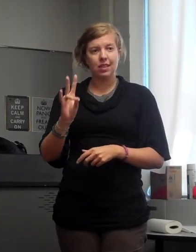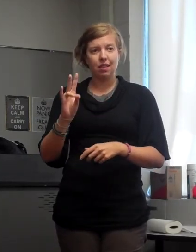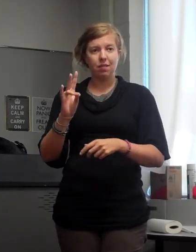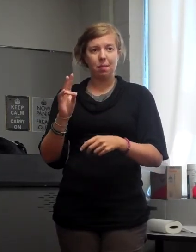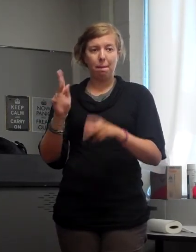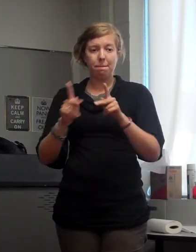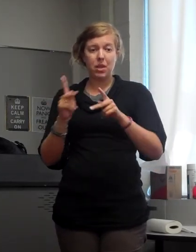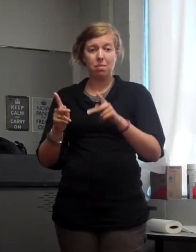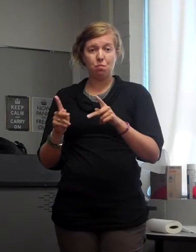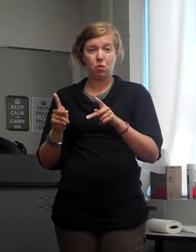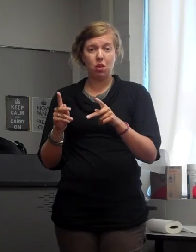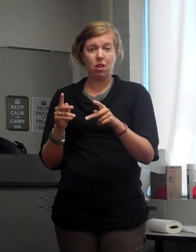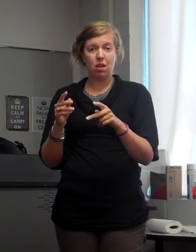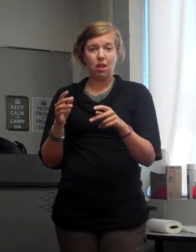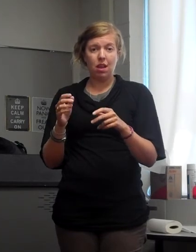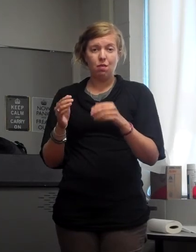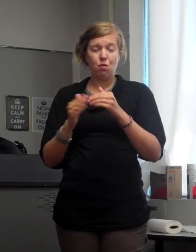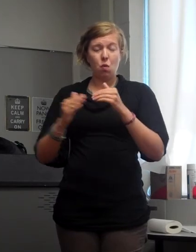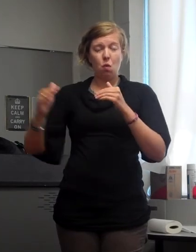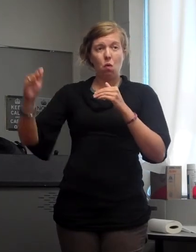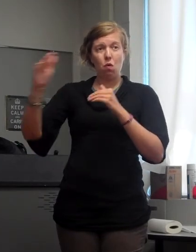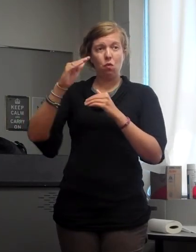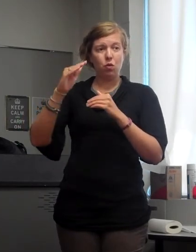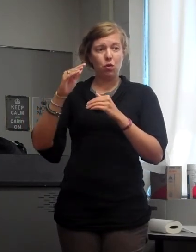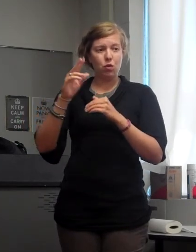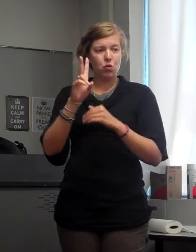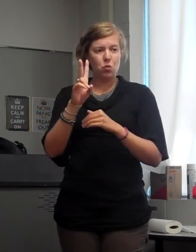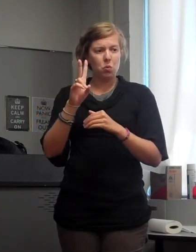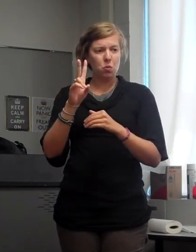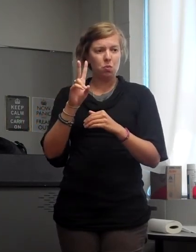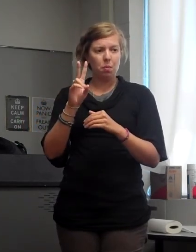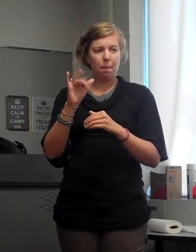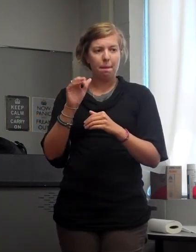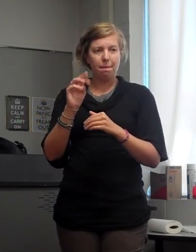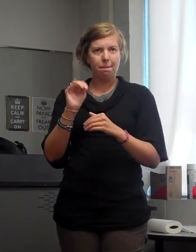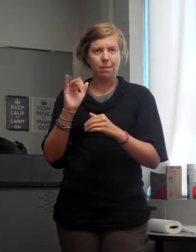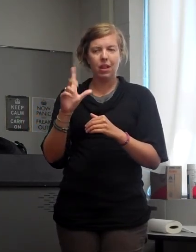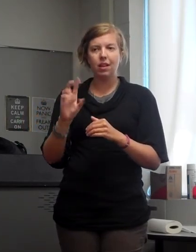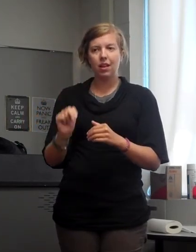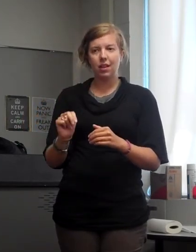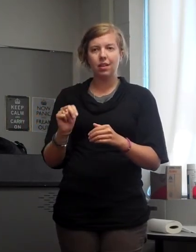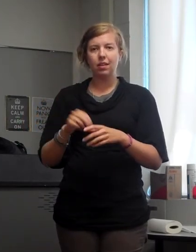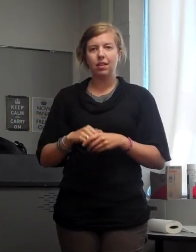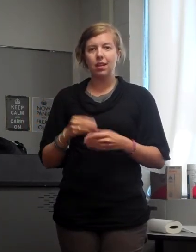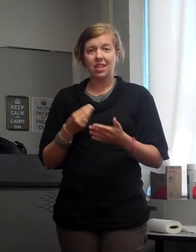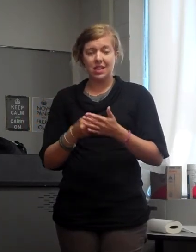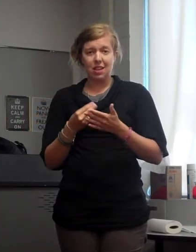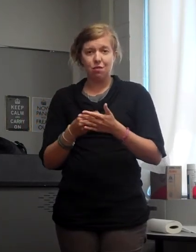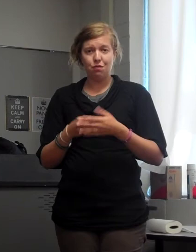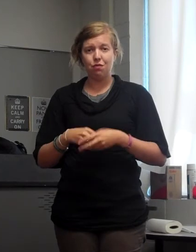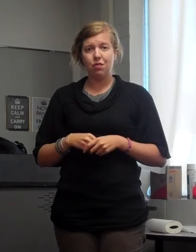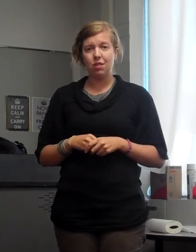That was student loans, car payments, credit cards, whatever. That's a ton of debt.